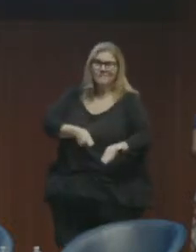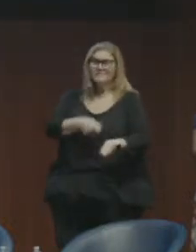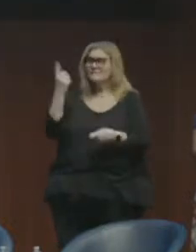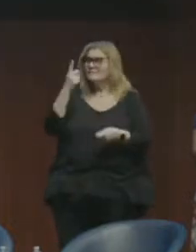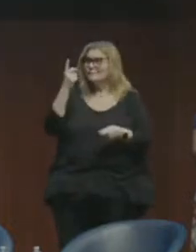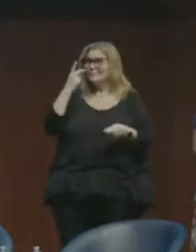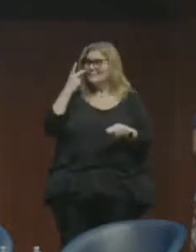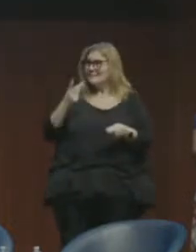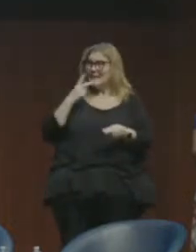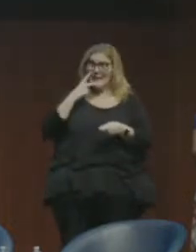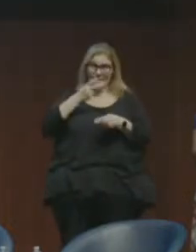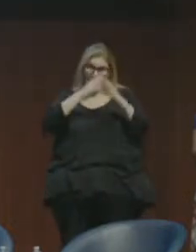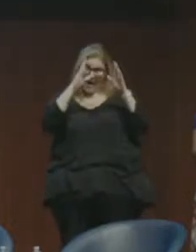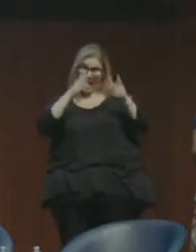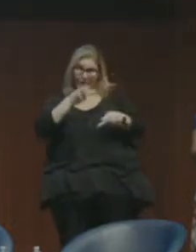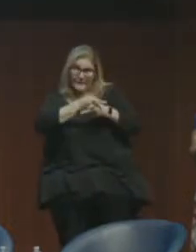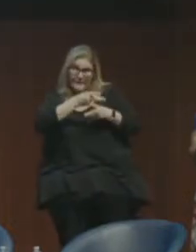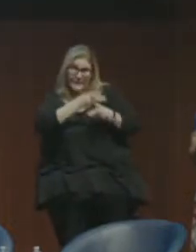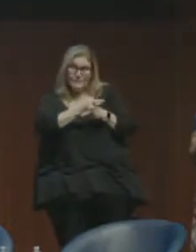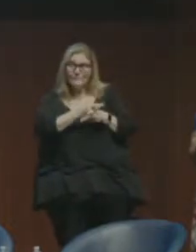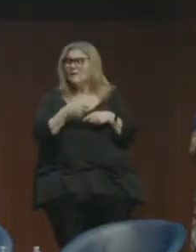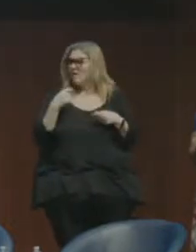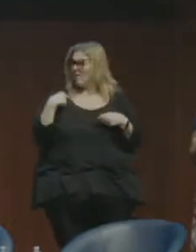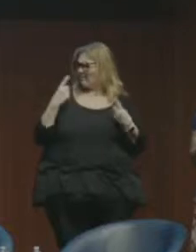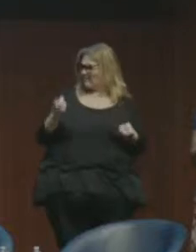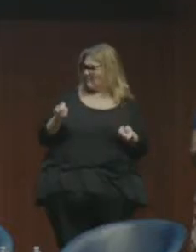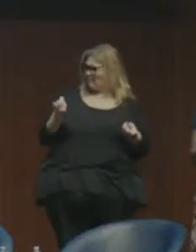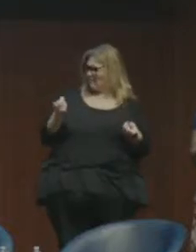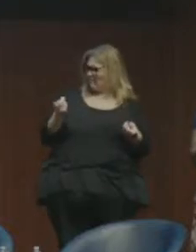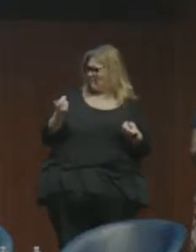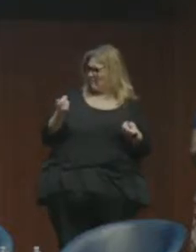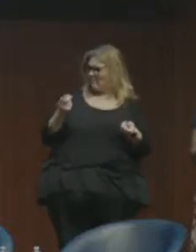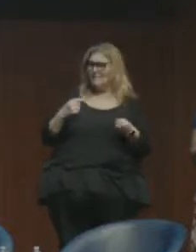light housekeeping? Ever such a thing?